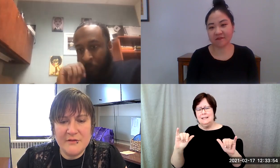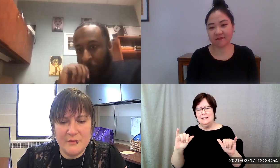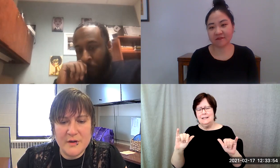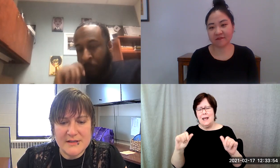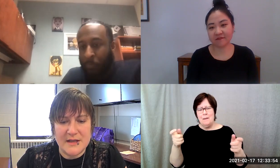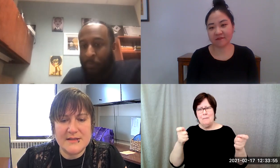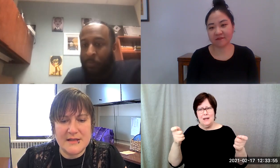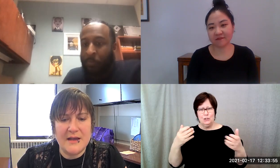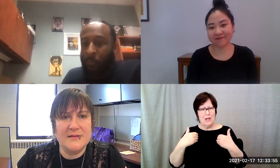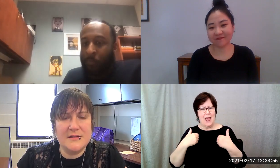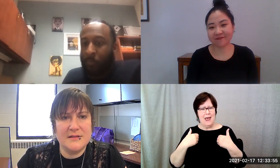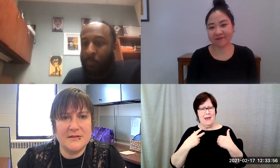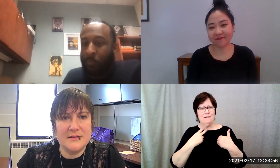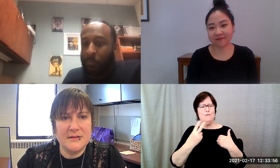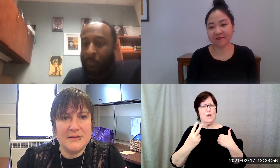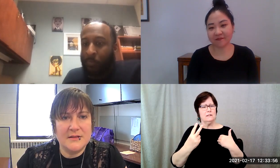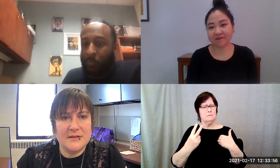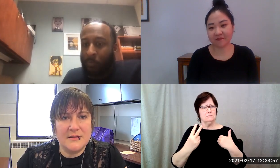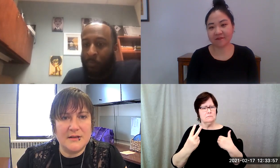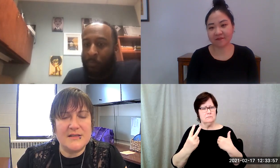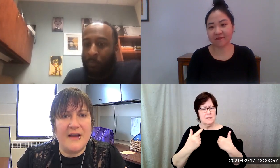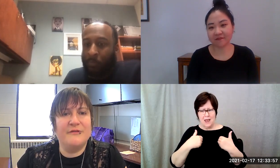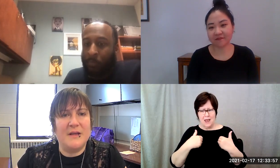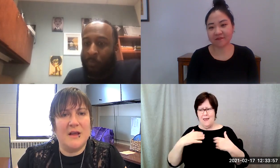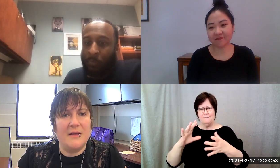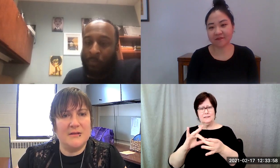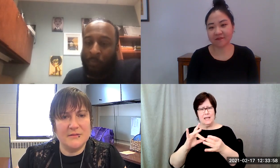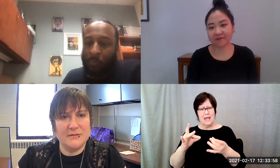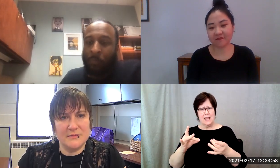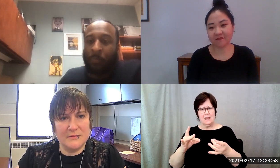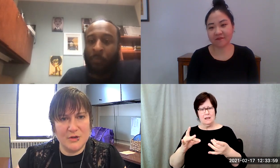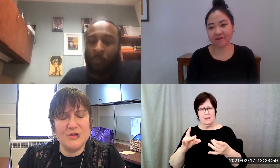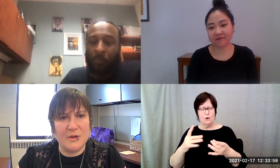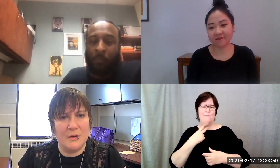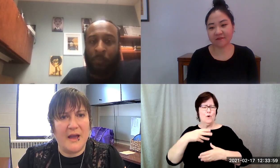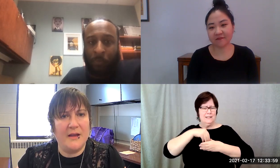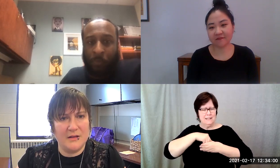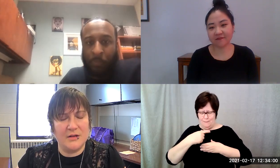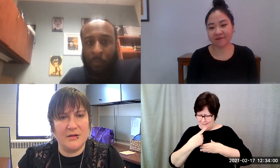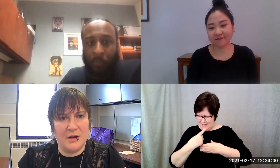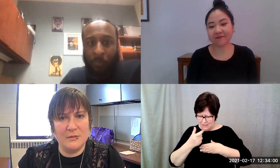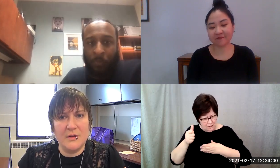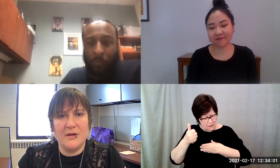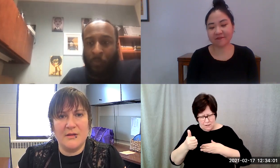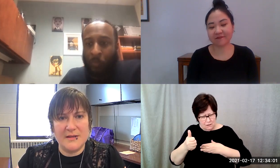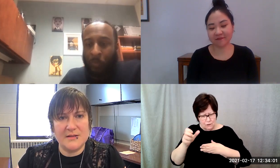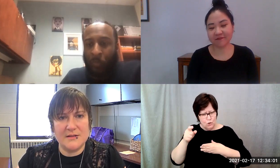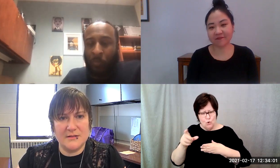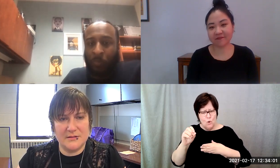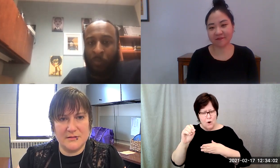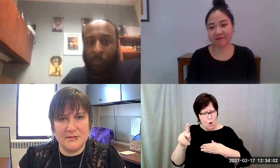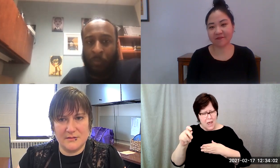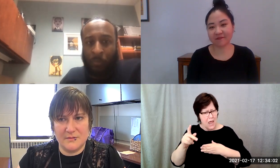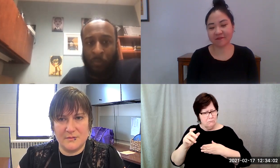manage to have a voice that says inside of me, like, you're doing okay.